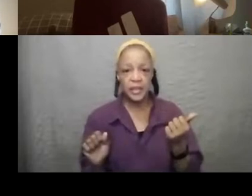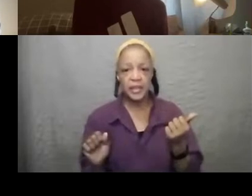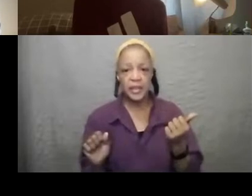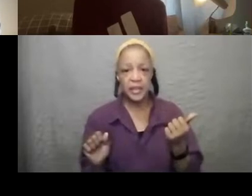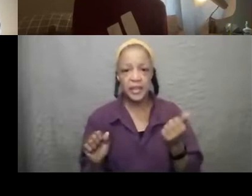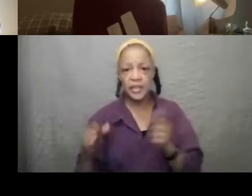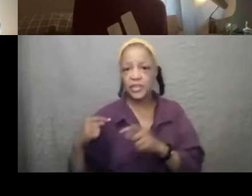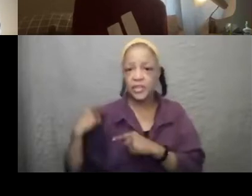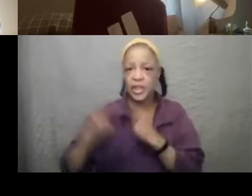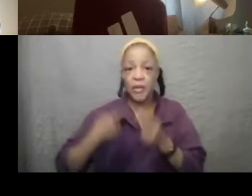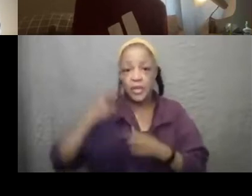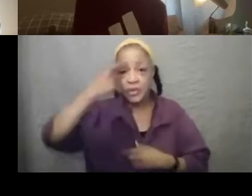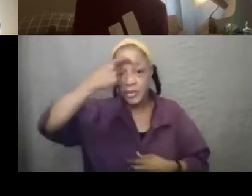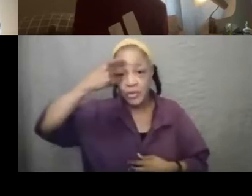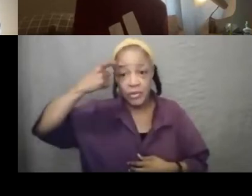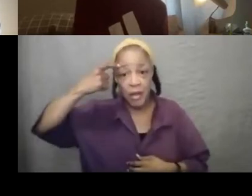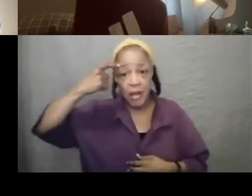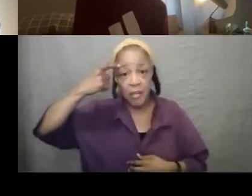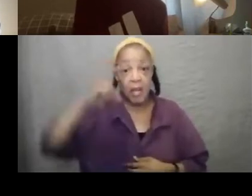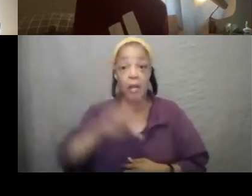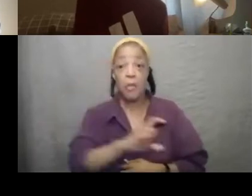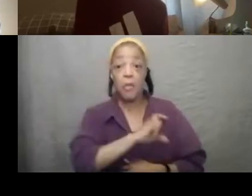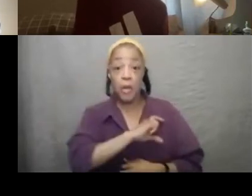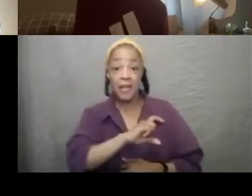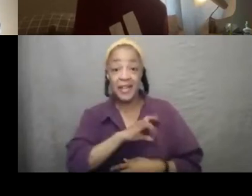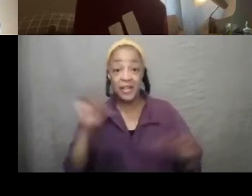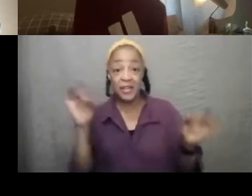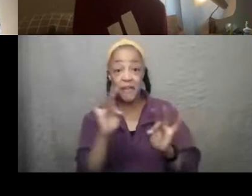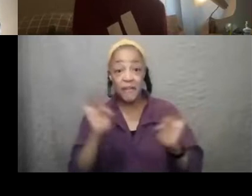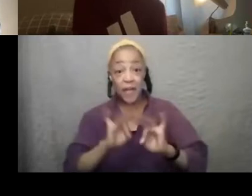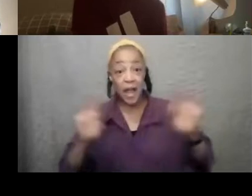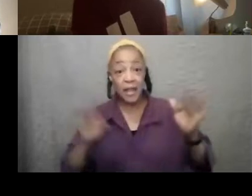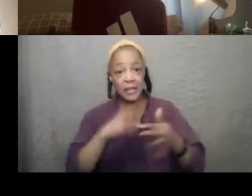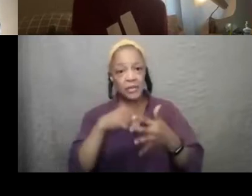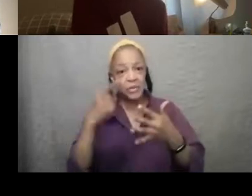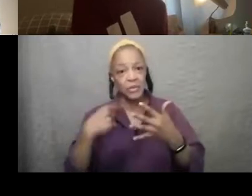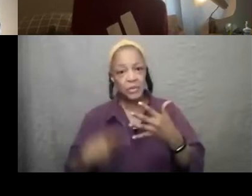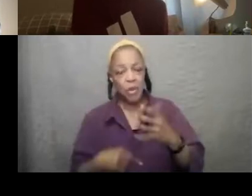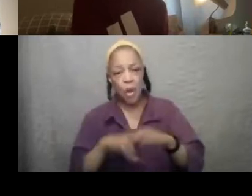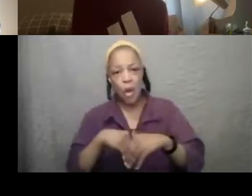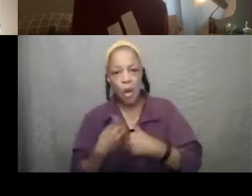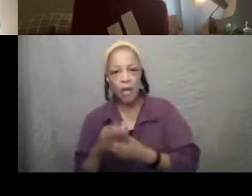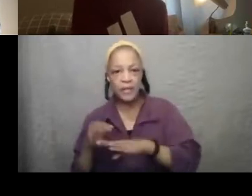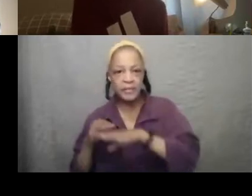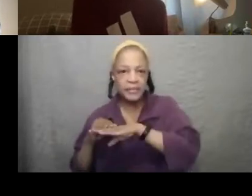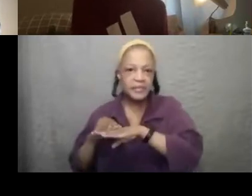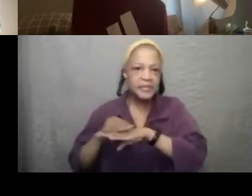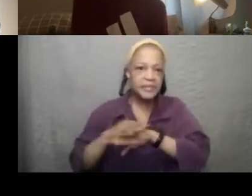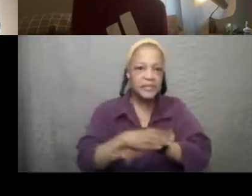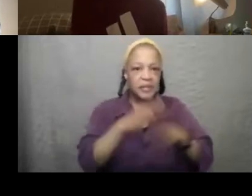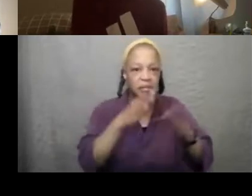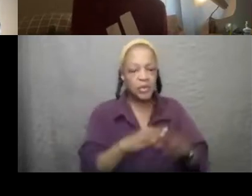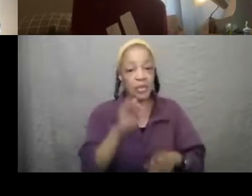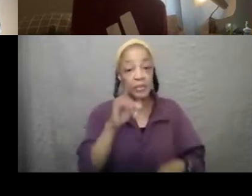generational trauma, police violence, all of the other things that actively immigration